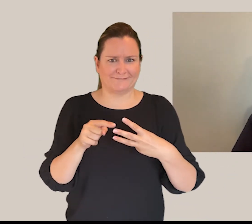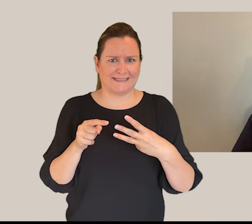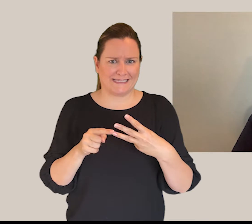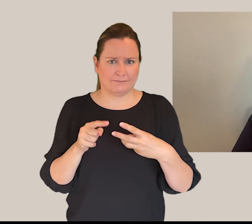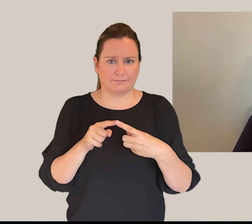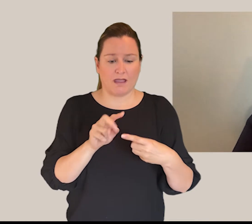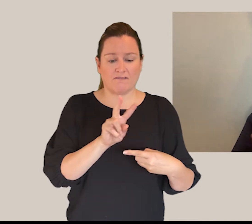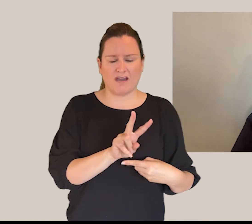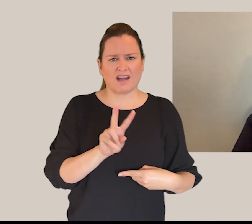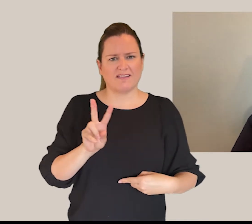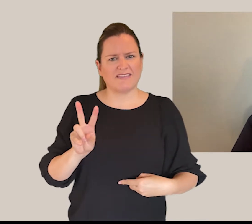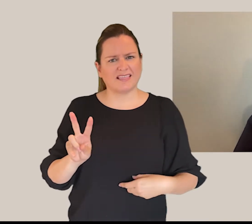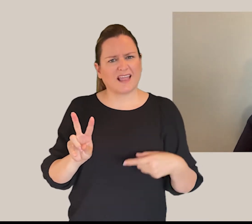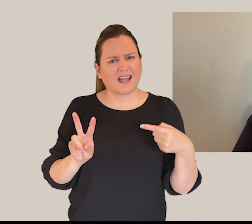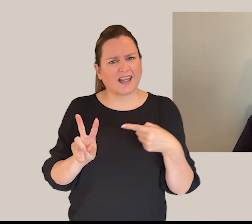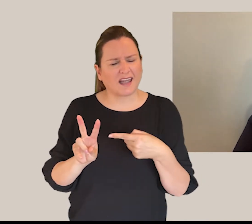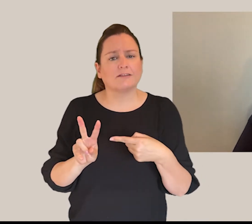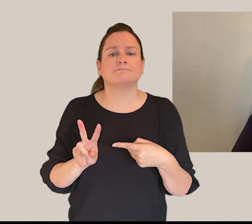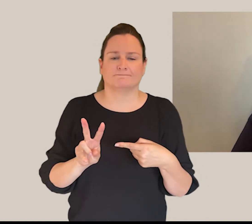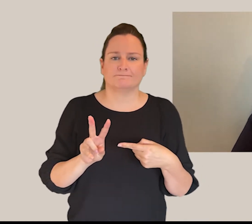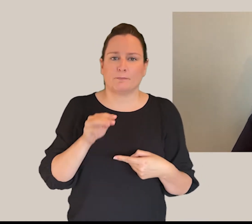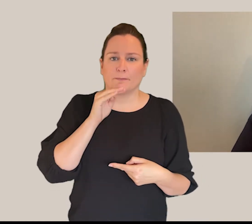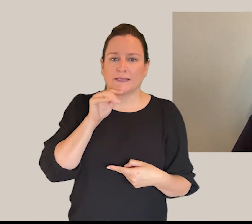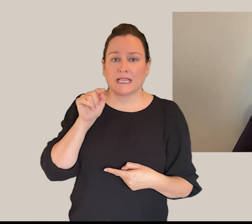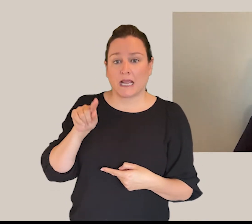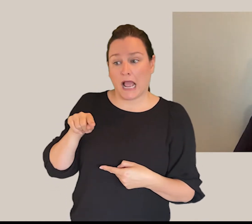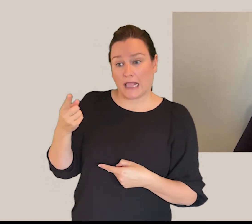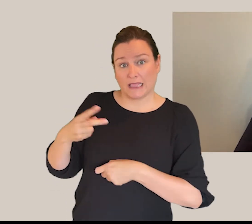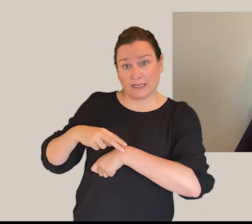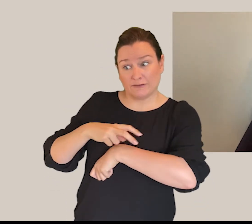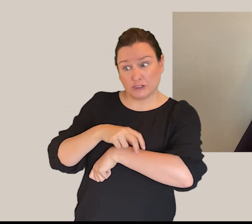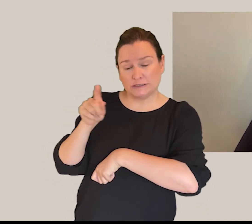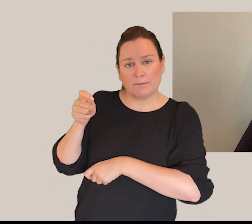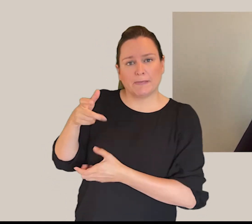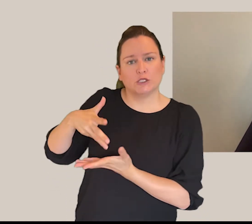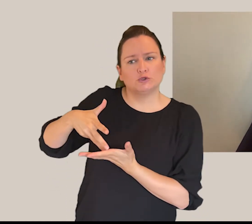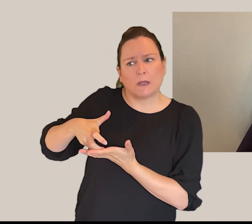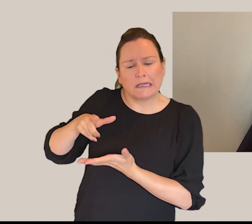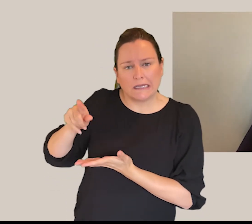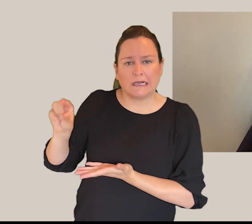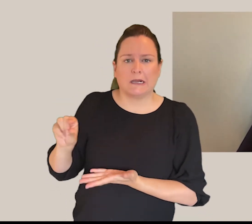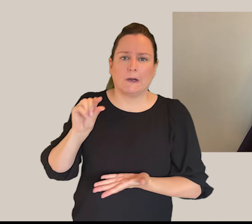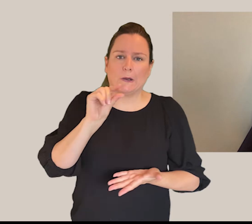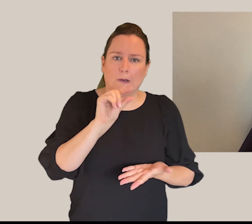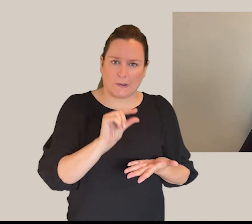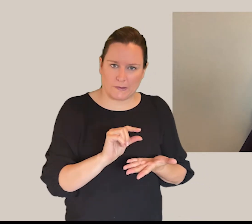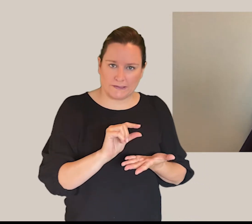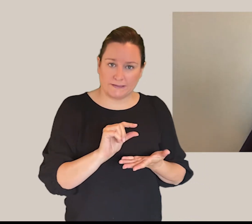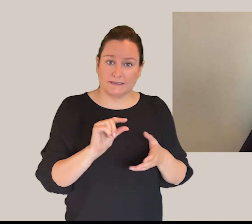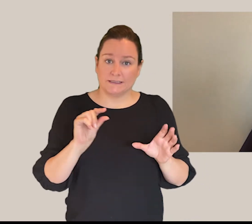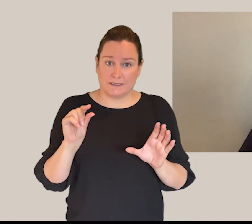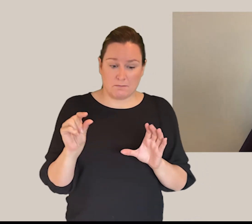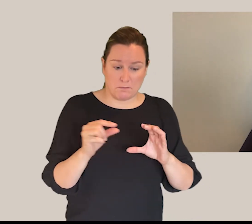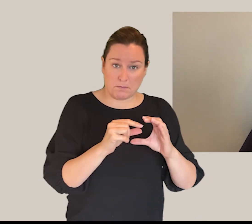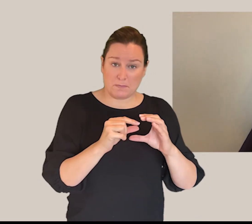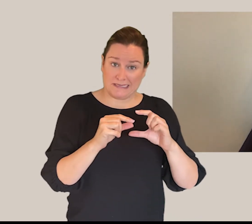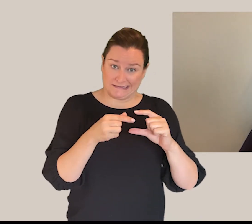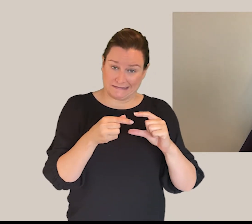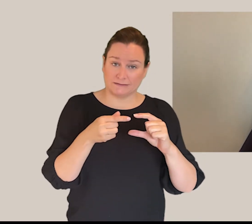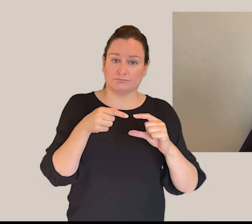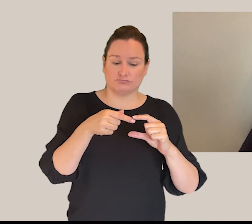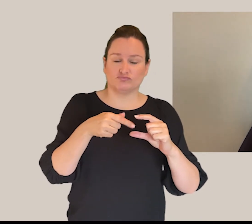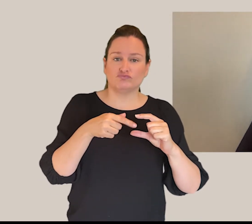at these types mentioned. So a viral vector uses a weakened version of a different virus,